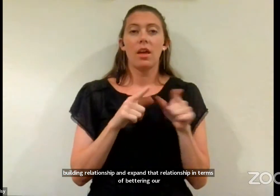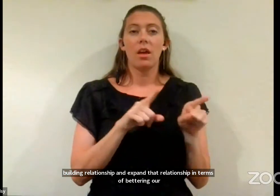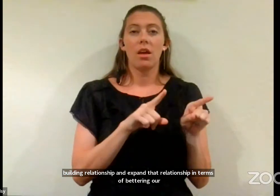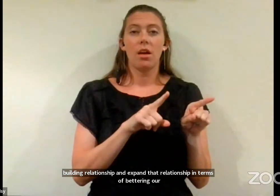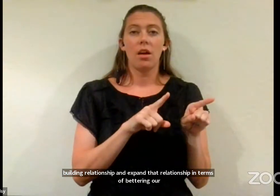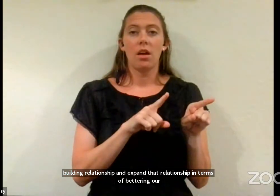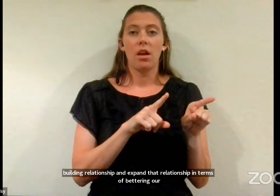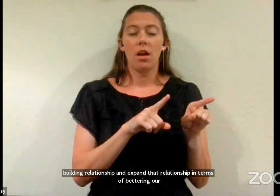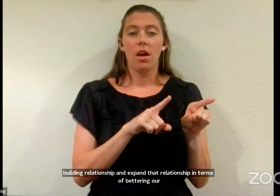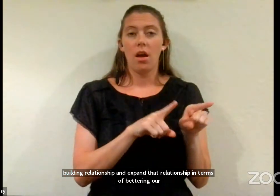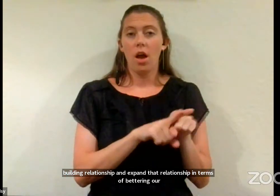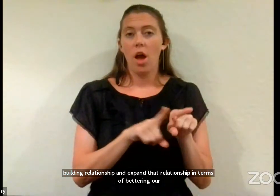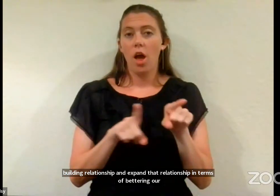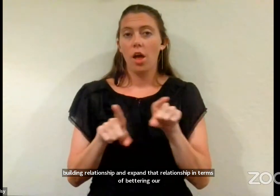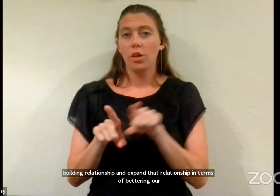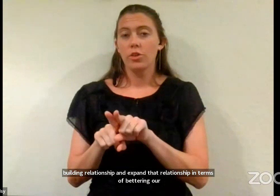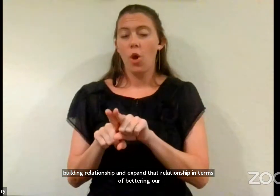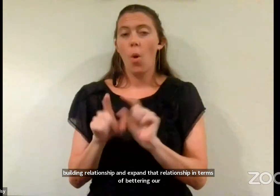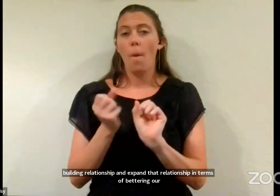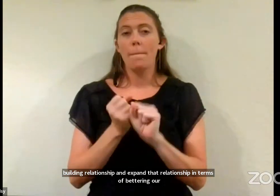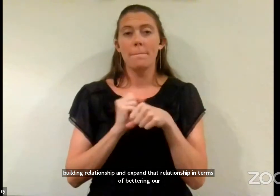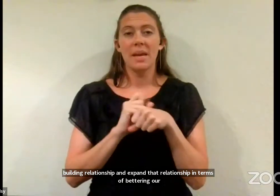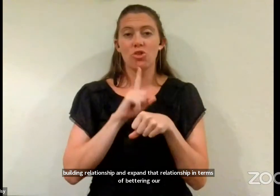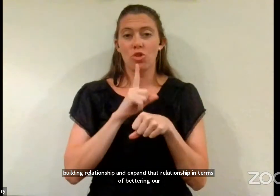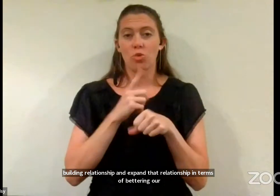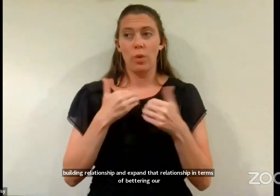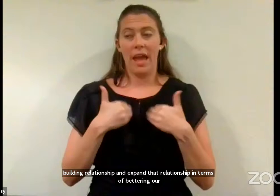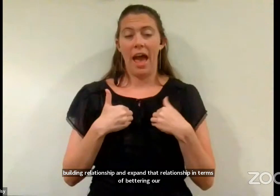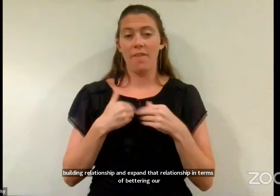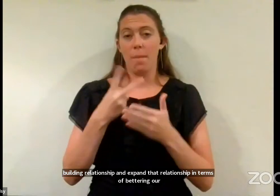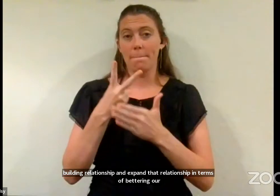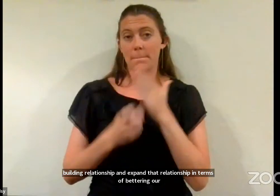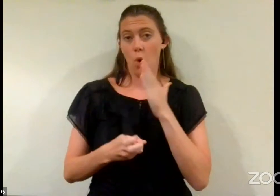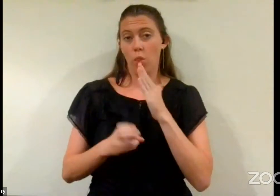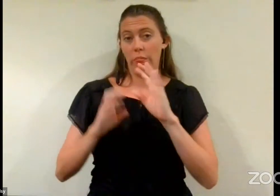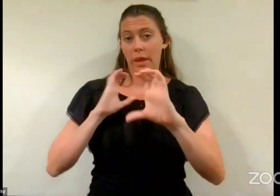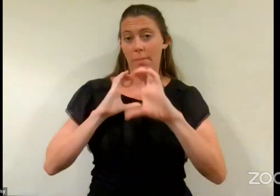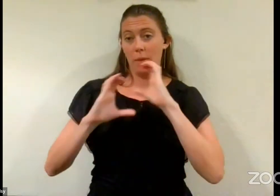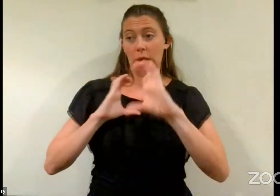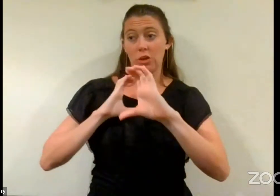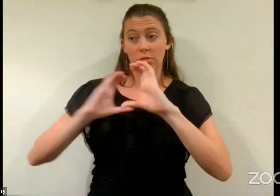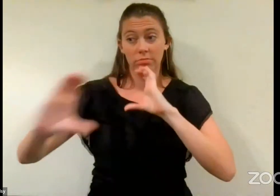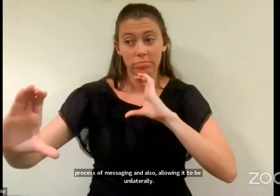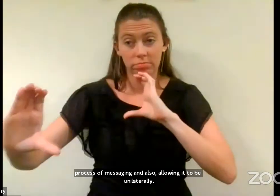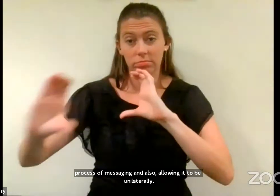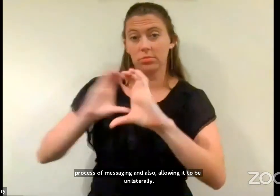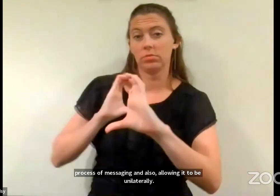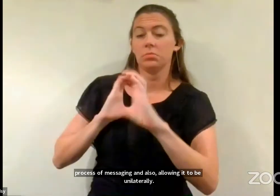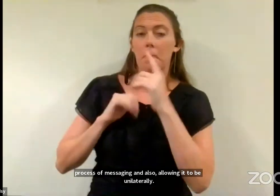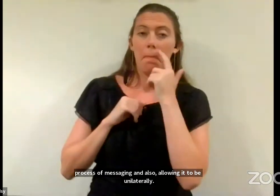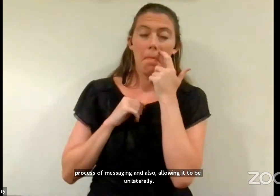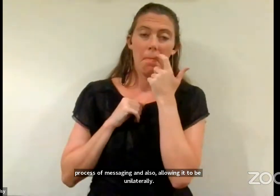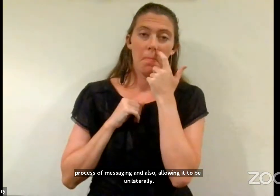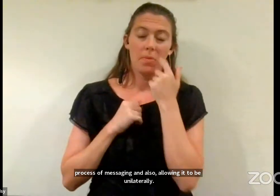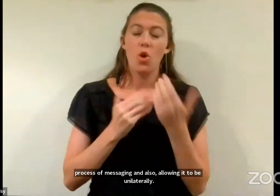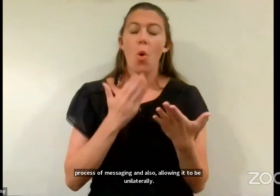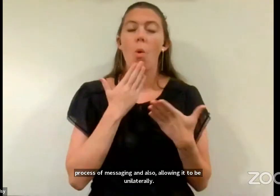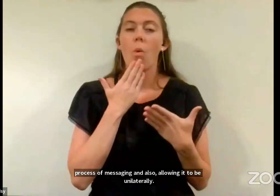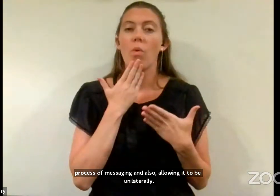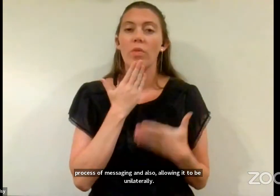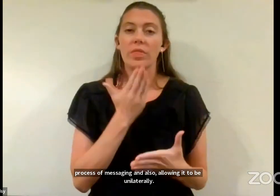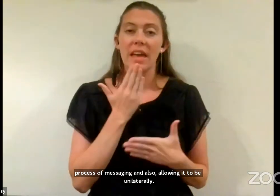unilaterally two-way. Again, we thank you just wholeheartedly for your continued